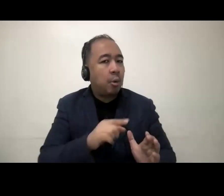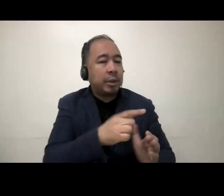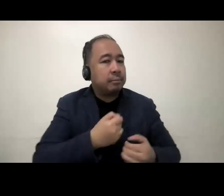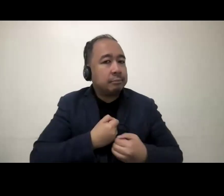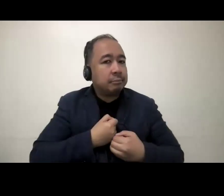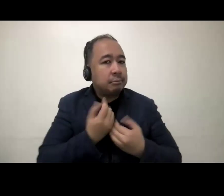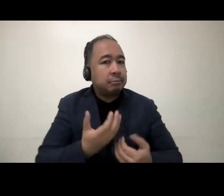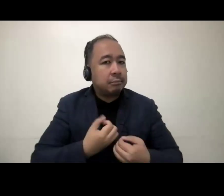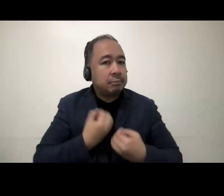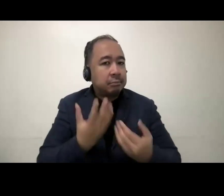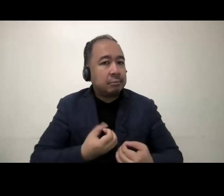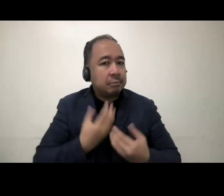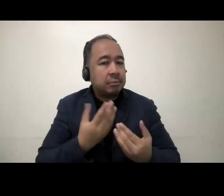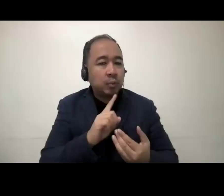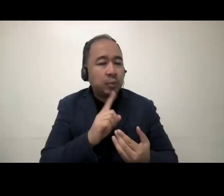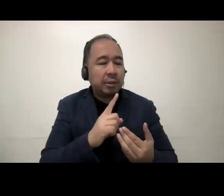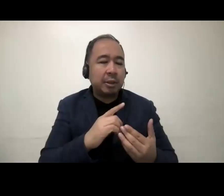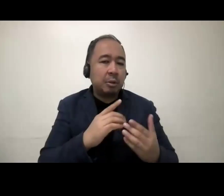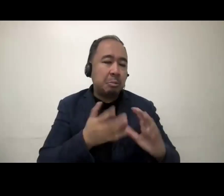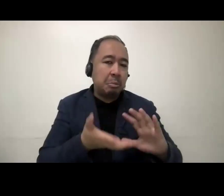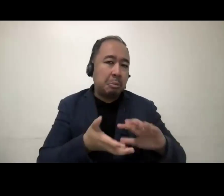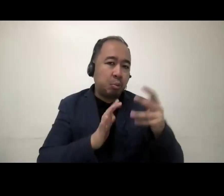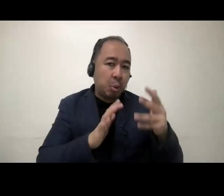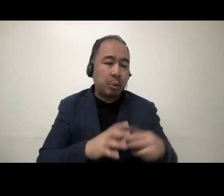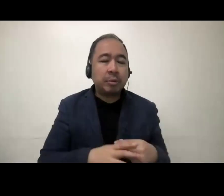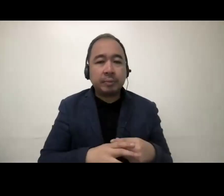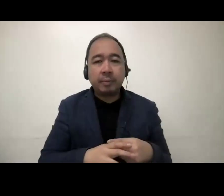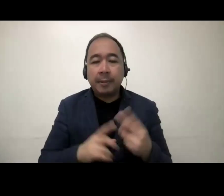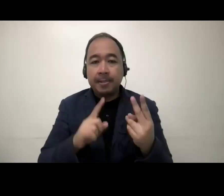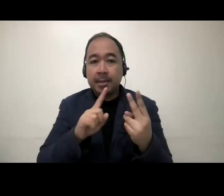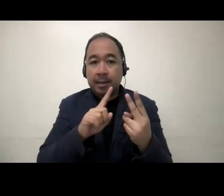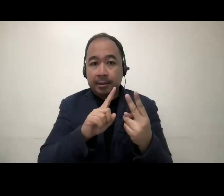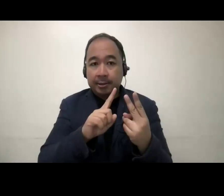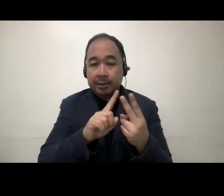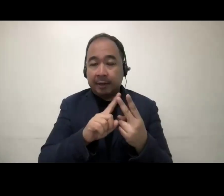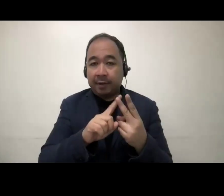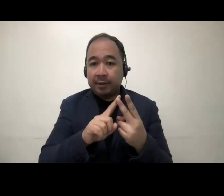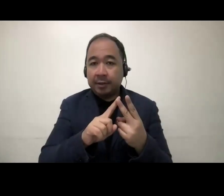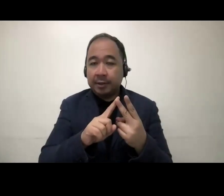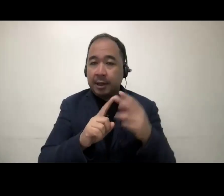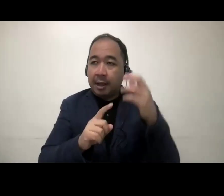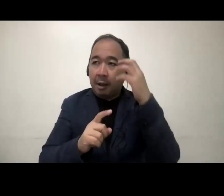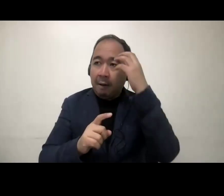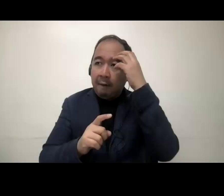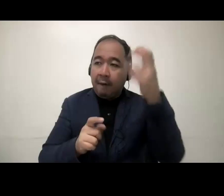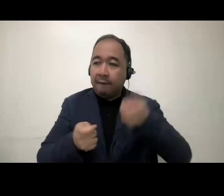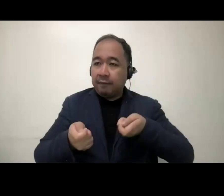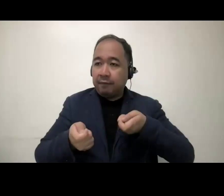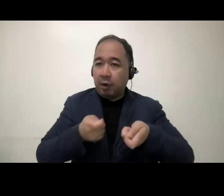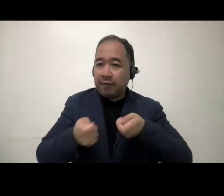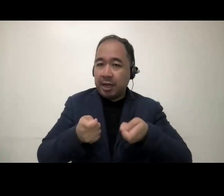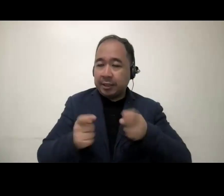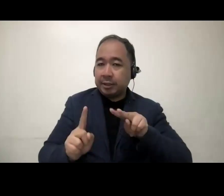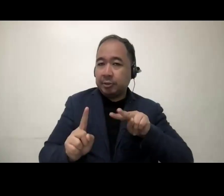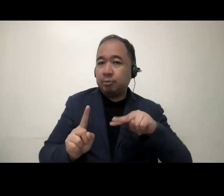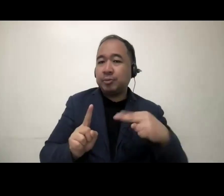redress for things that have gone wrong. But secondly, from a governance perspective, the accountability mechanism